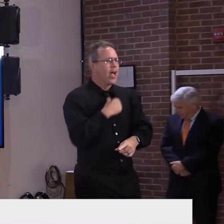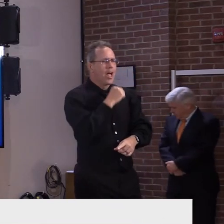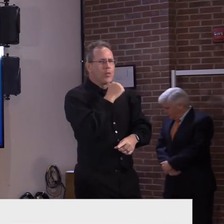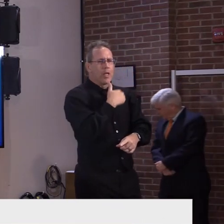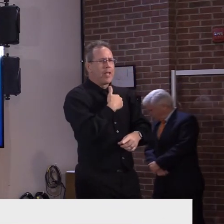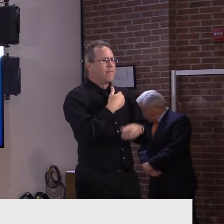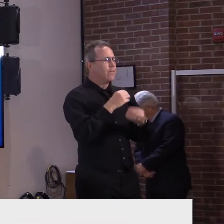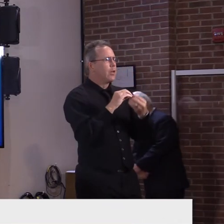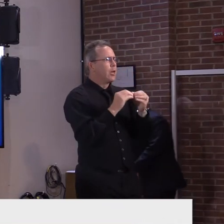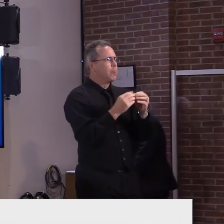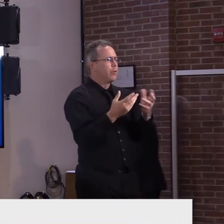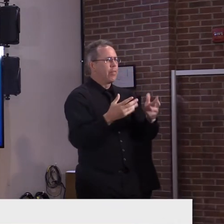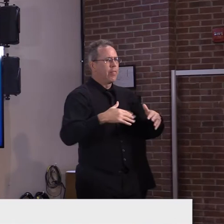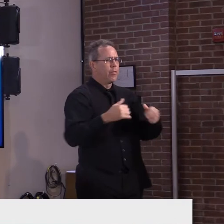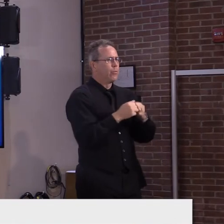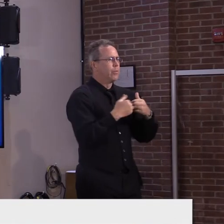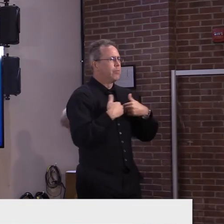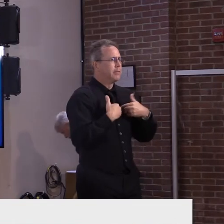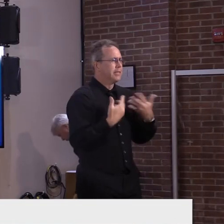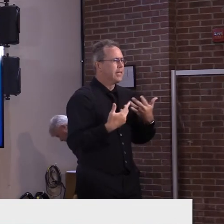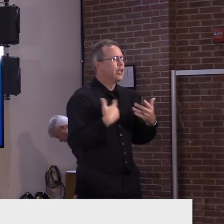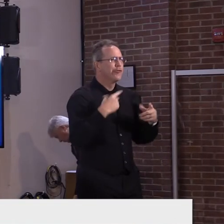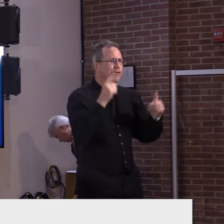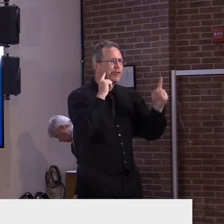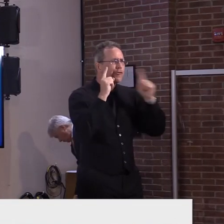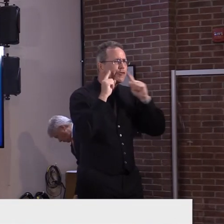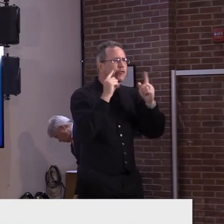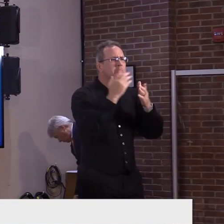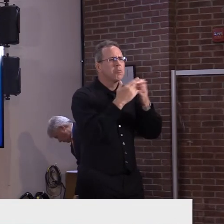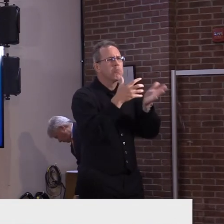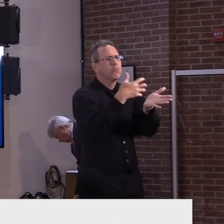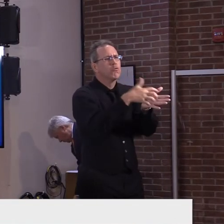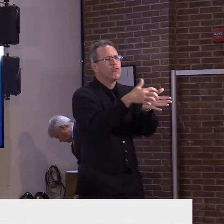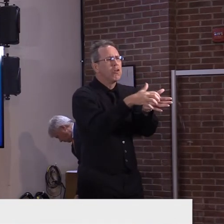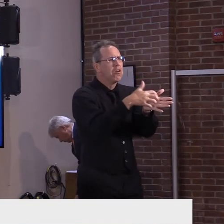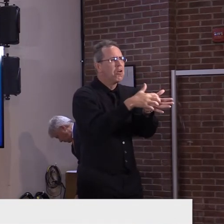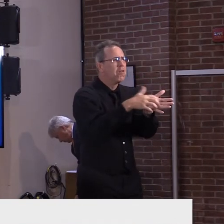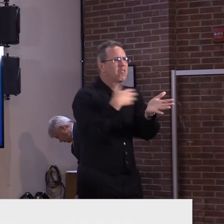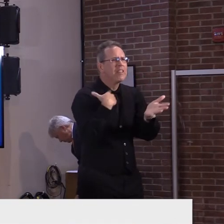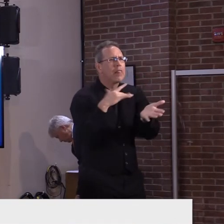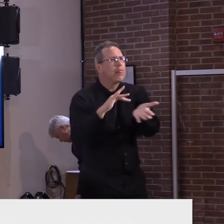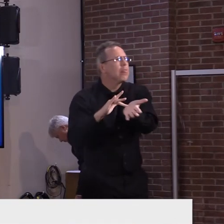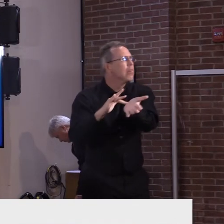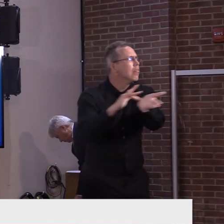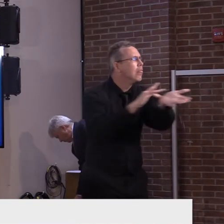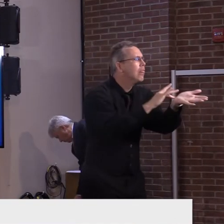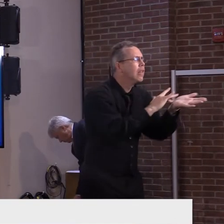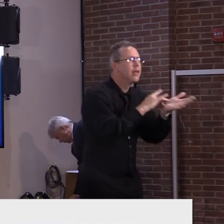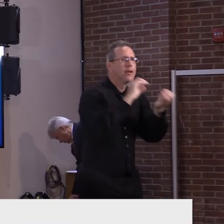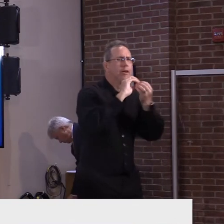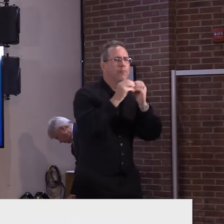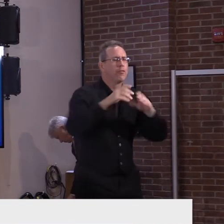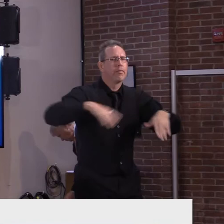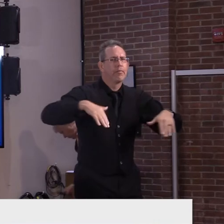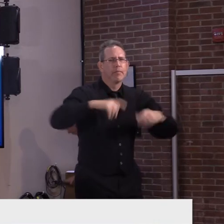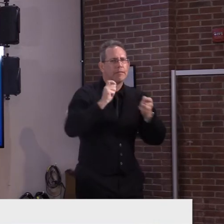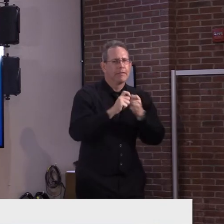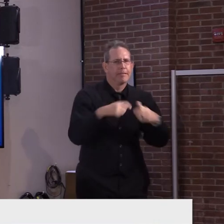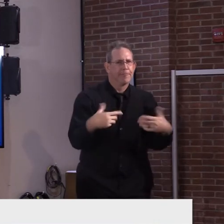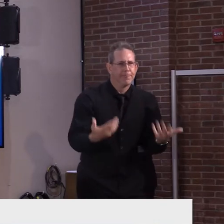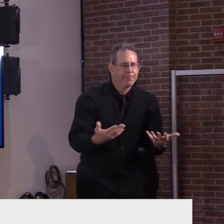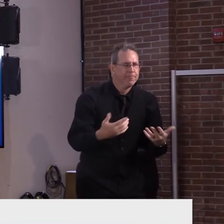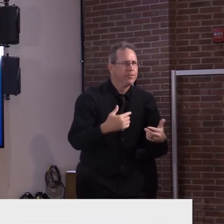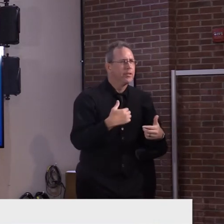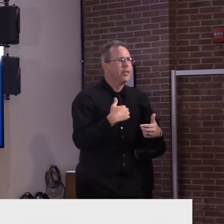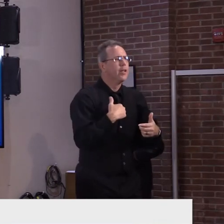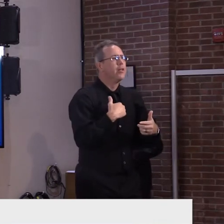have it somewhat anecdotally at the department level, but we have a policy in